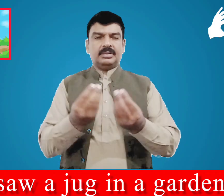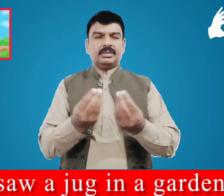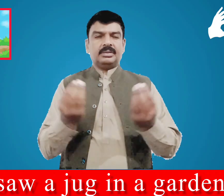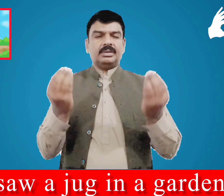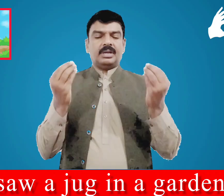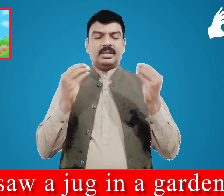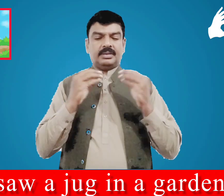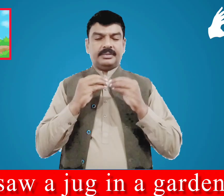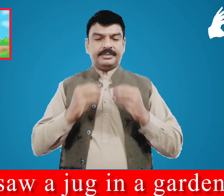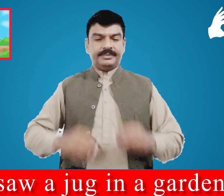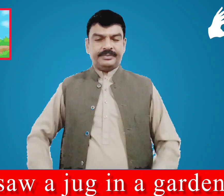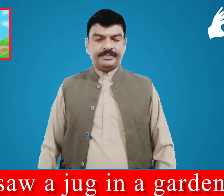garden,